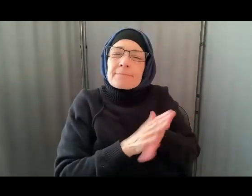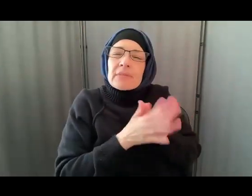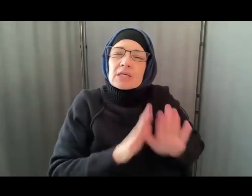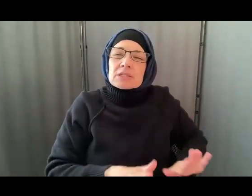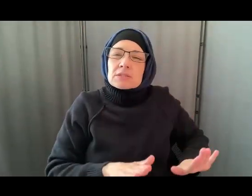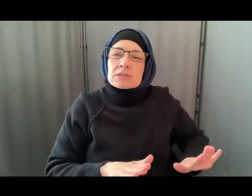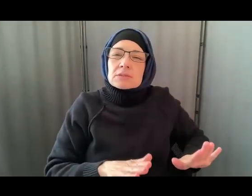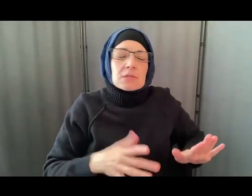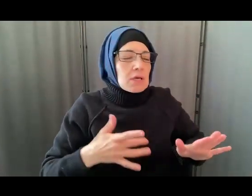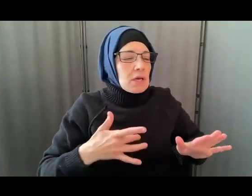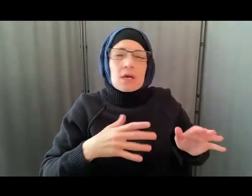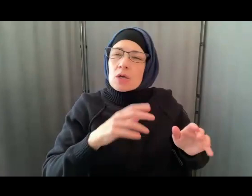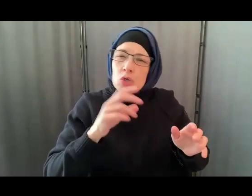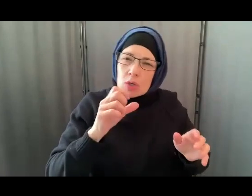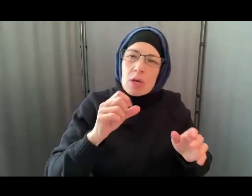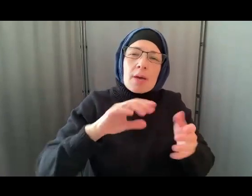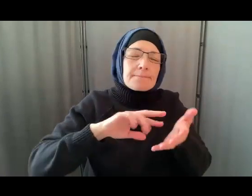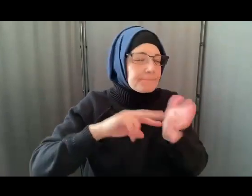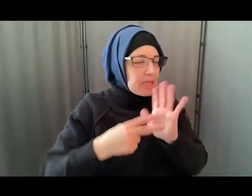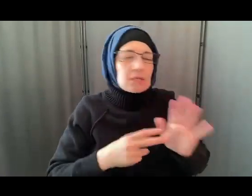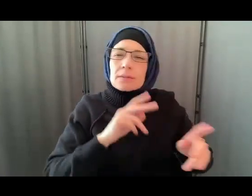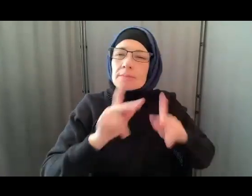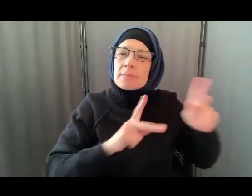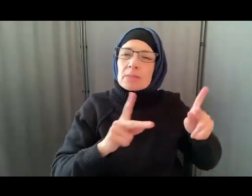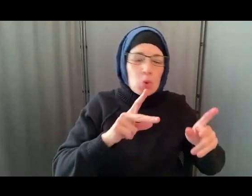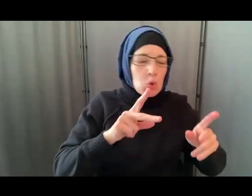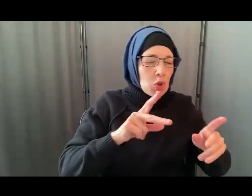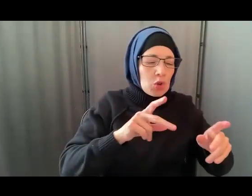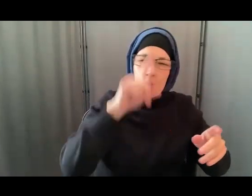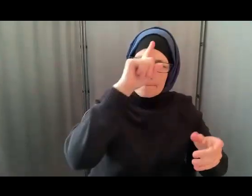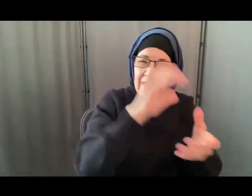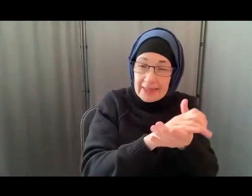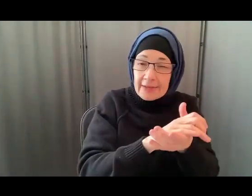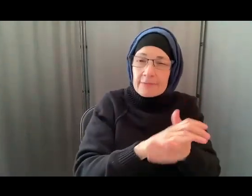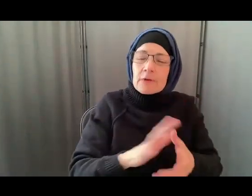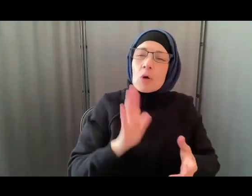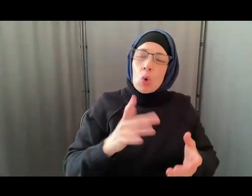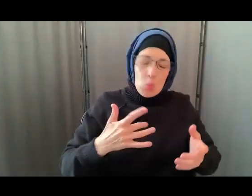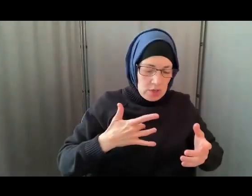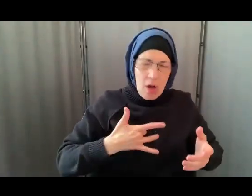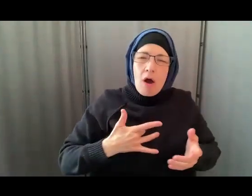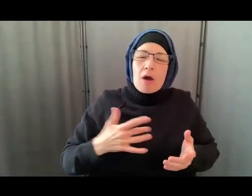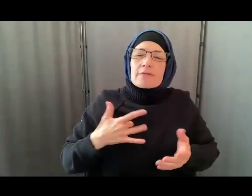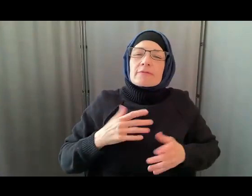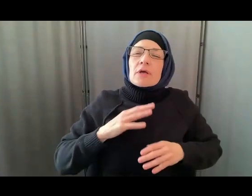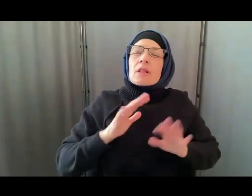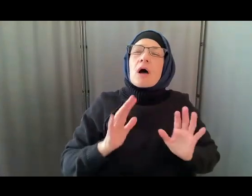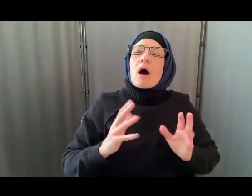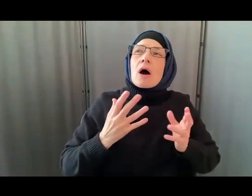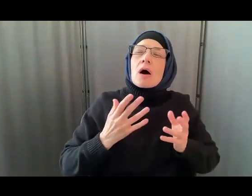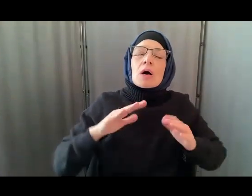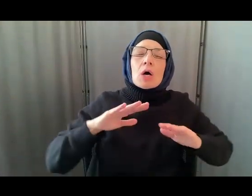in the hearts of the believers, so that they grow more in faith in addition to